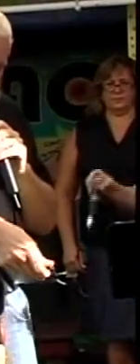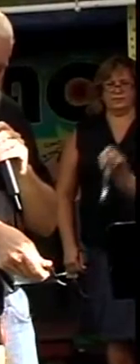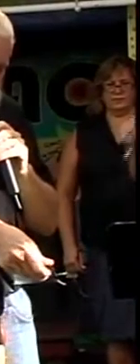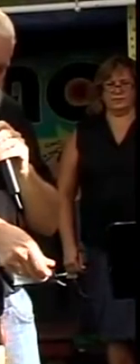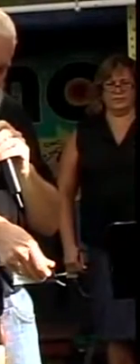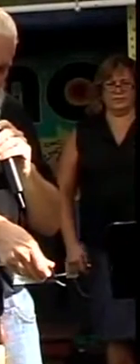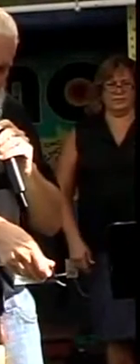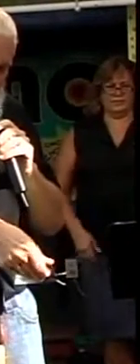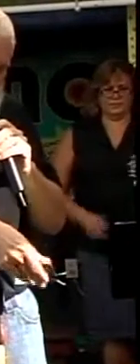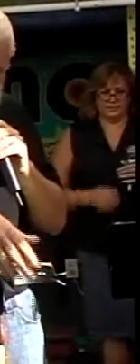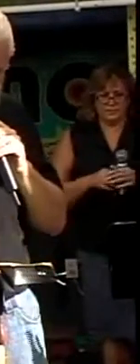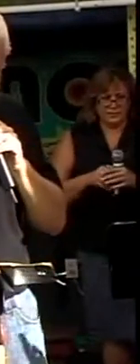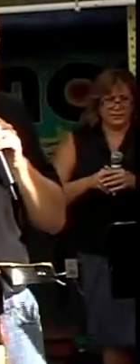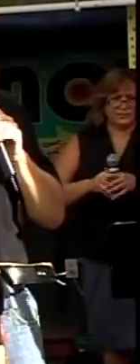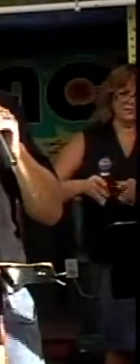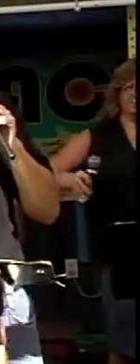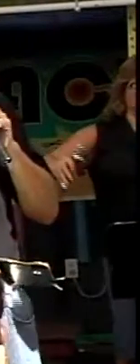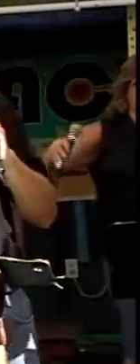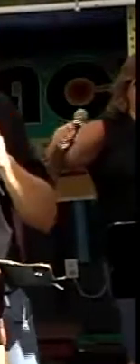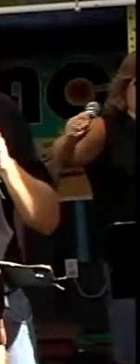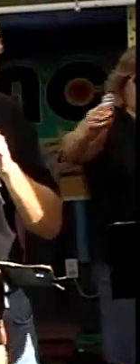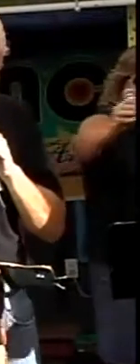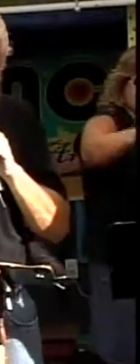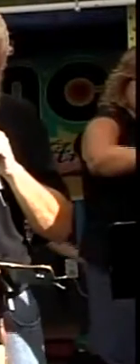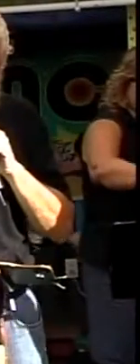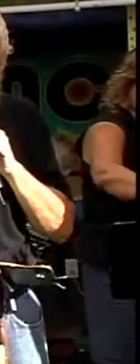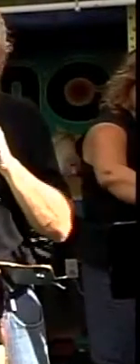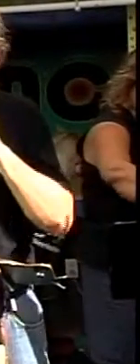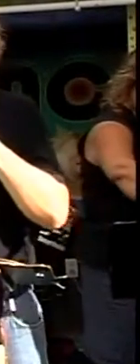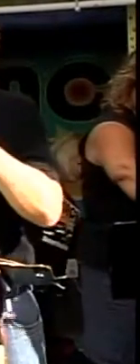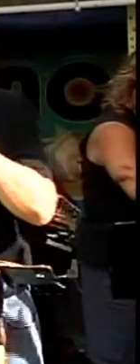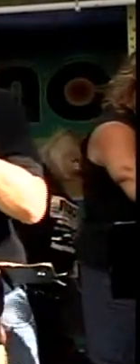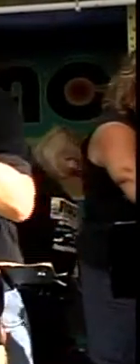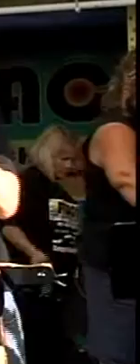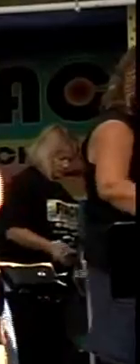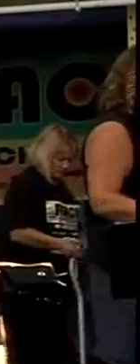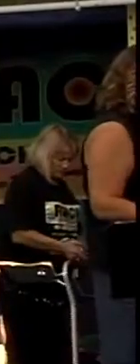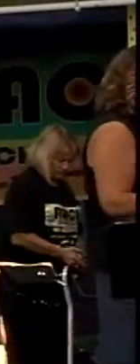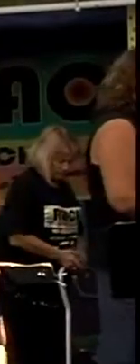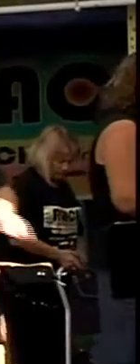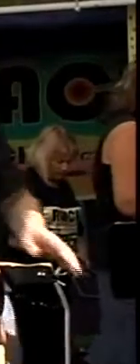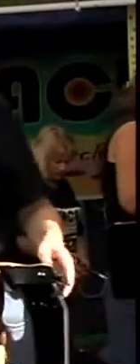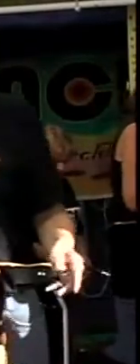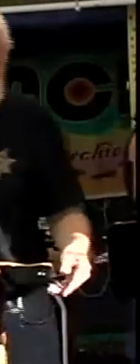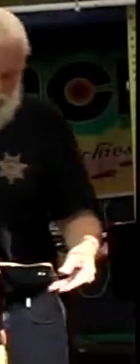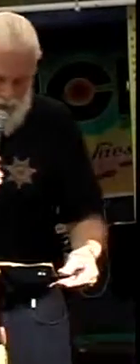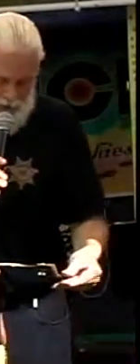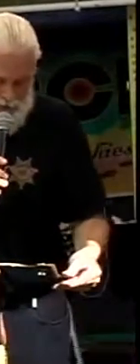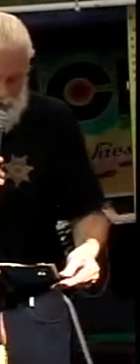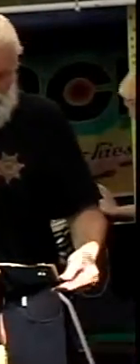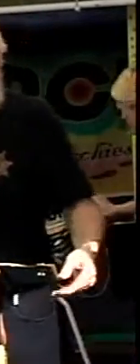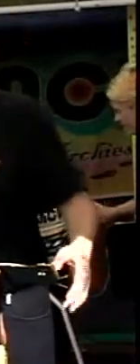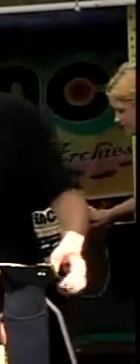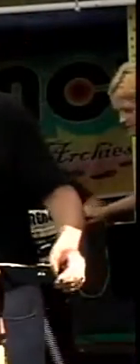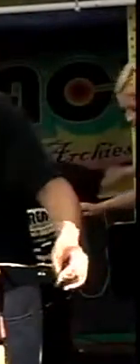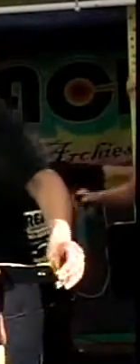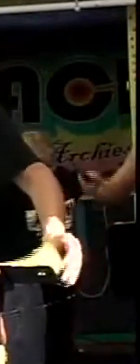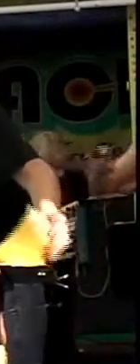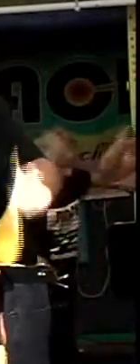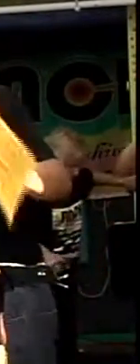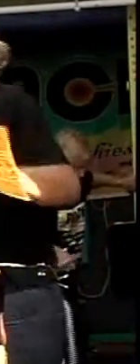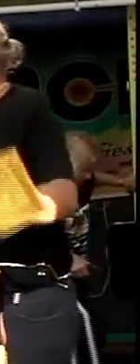Voices all unite and the music's tight and sounds all right and it's dynamite. Hey, that sounds like Guitar Zan